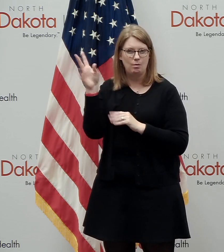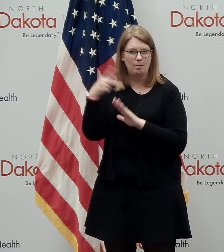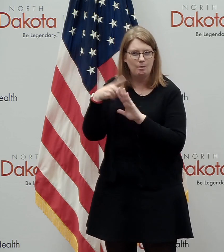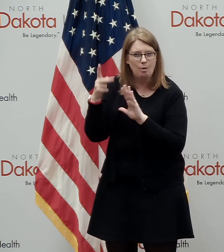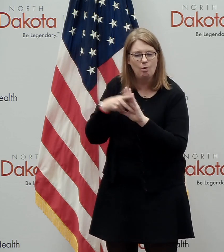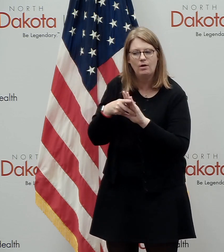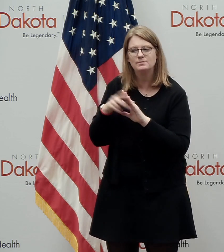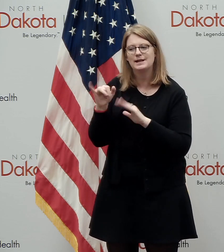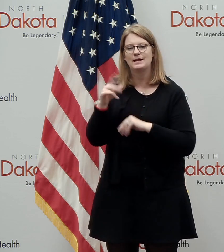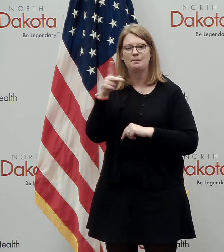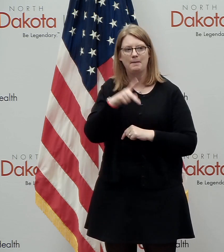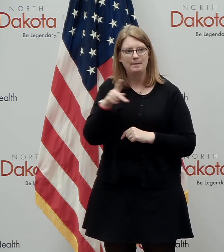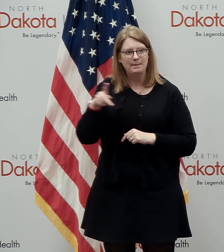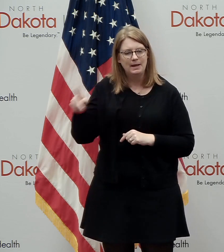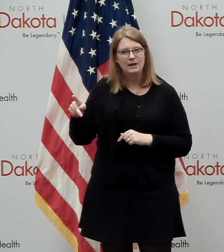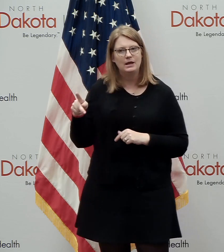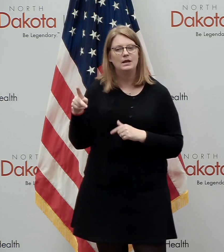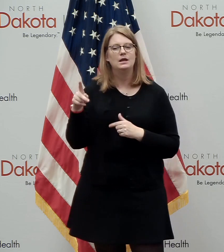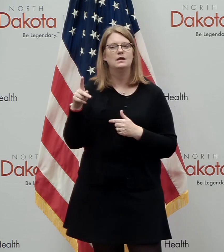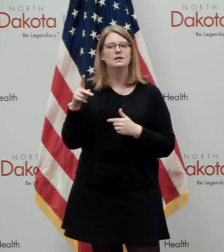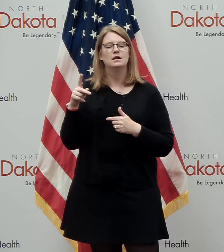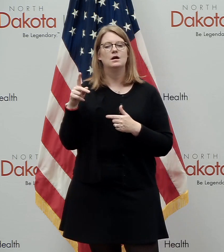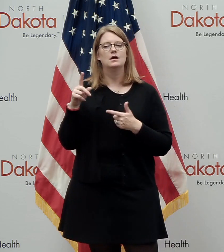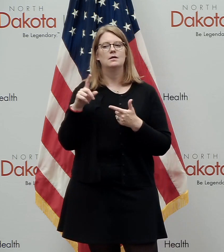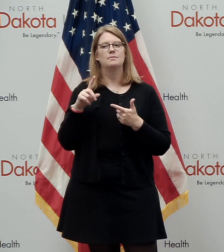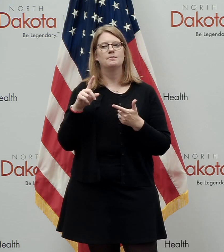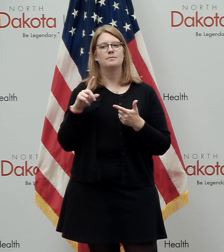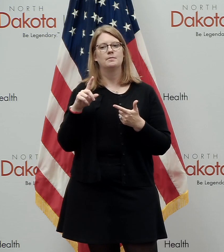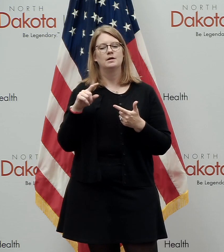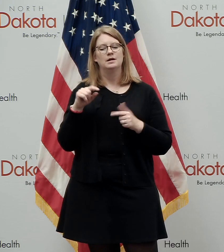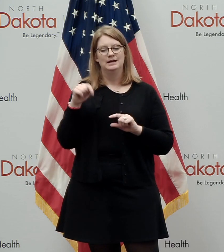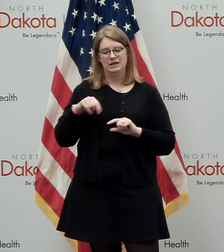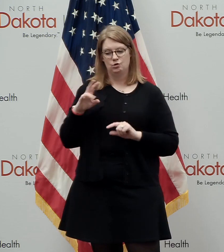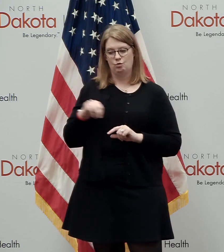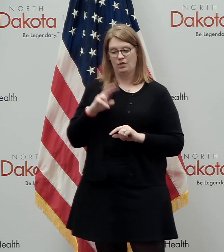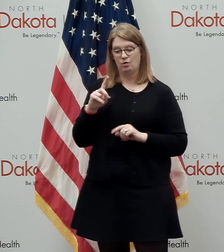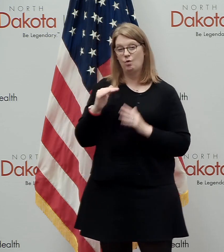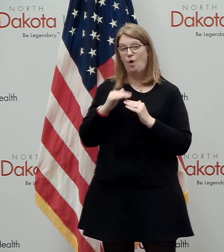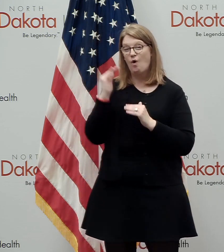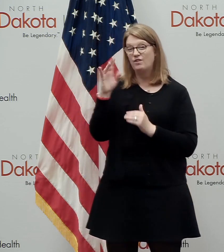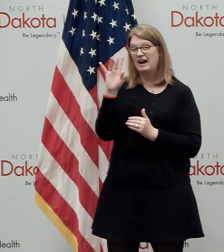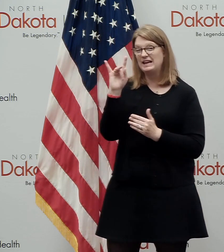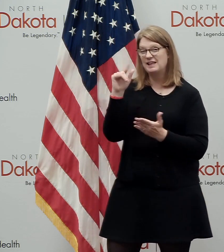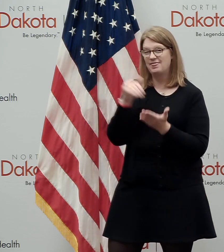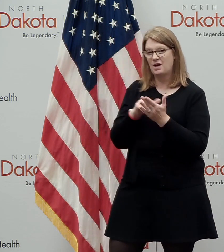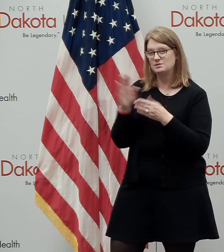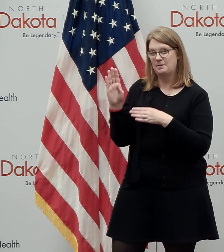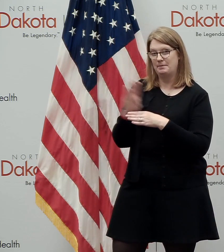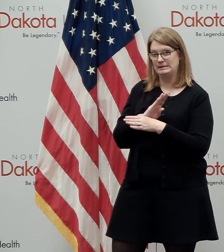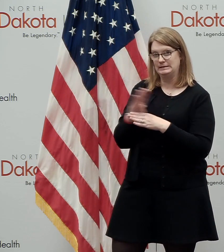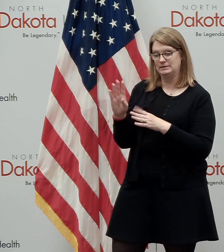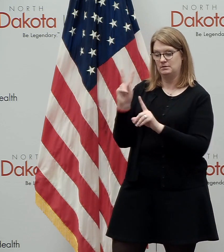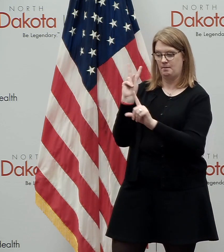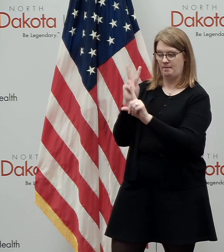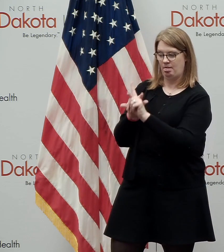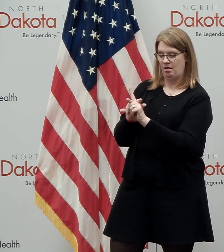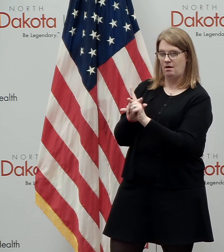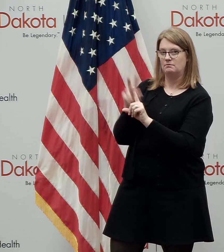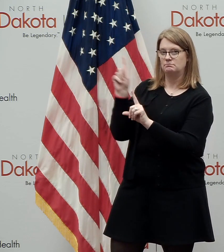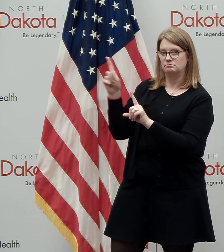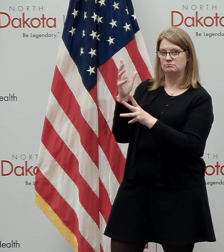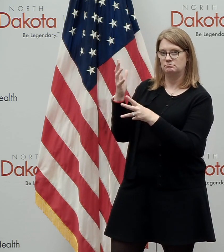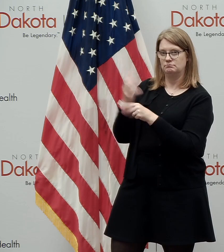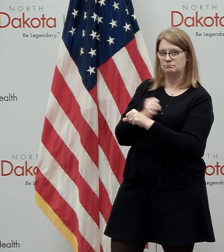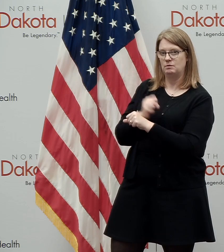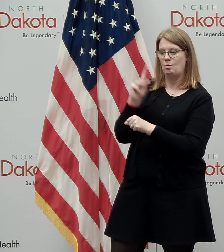the PPP loans, the payroll protection program. In North Dakota, we had over 18,000 businesses that applied for and